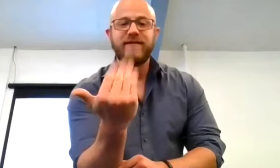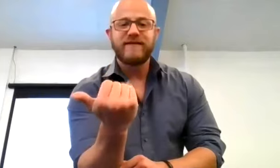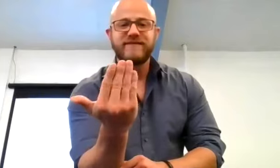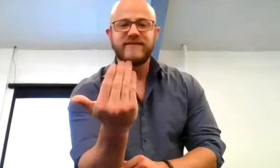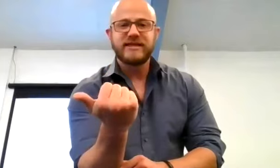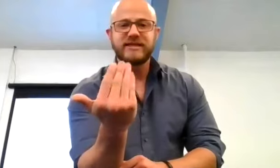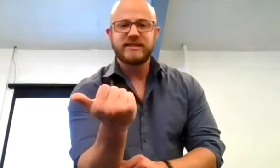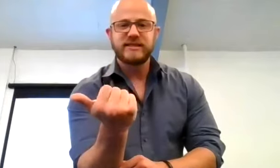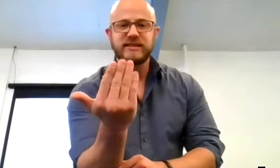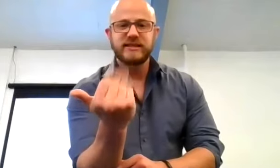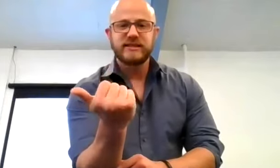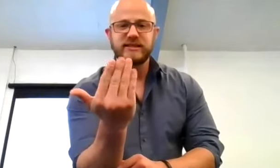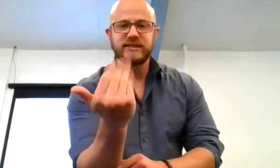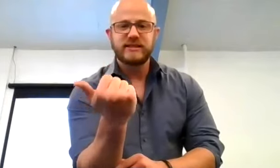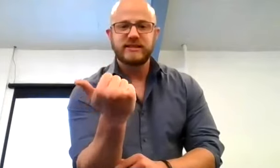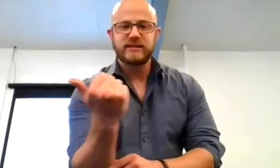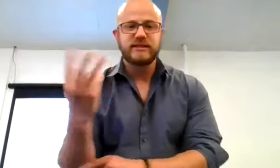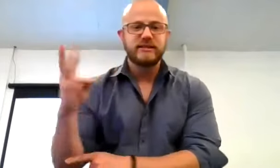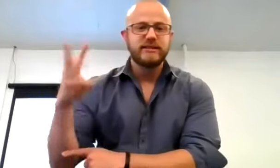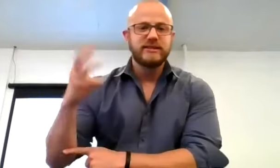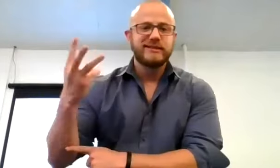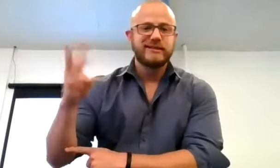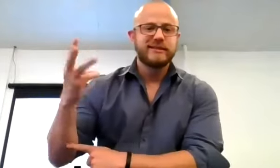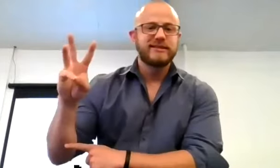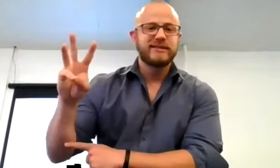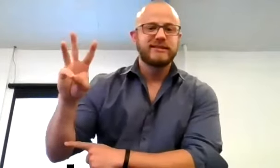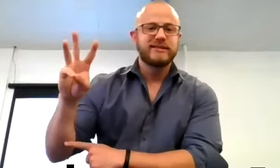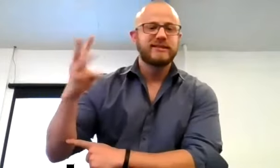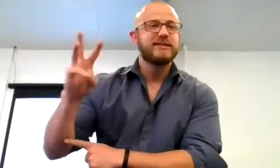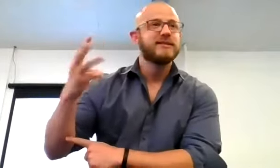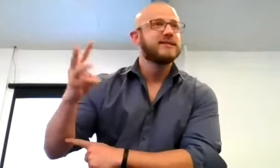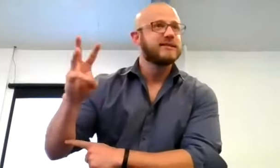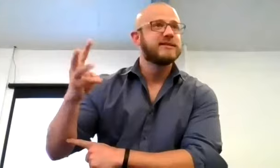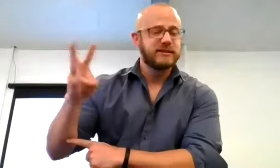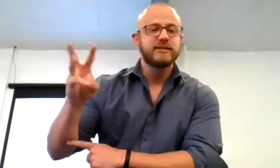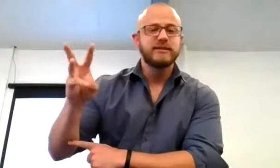flick forward. 15, you see that where my thumb came out. 16, you just shake it.